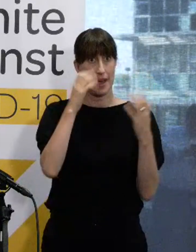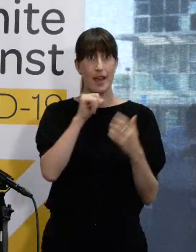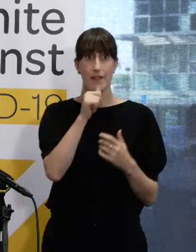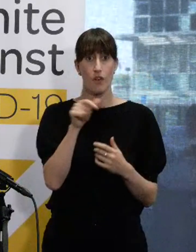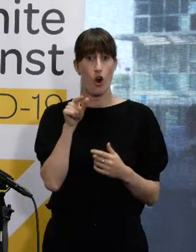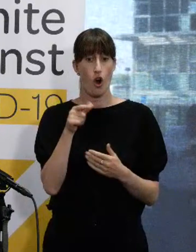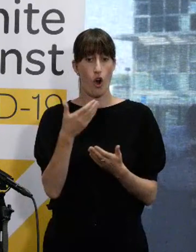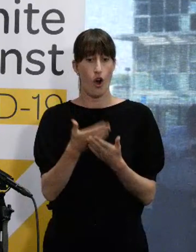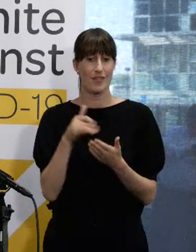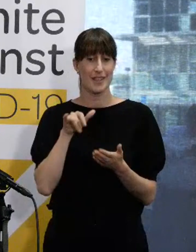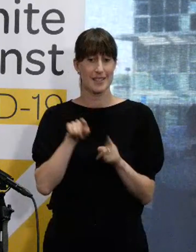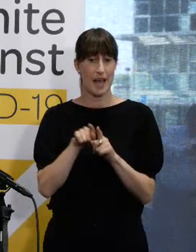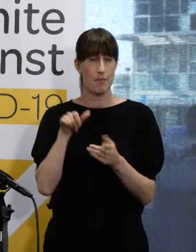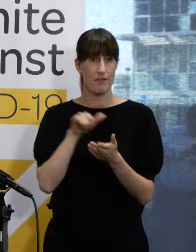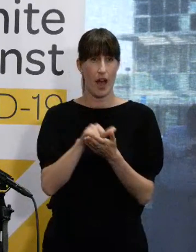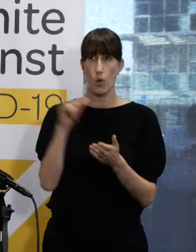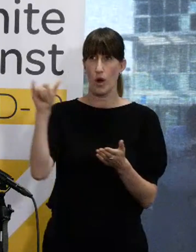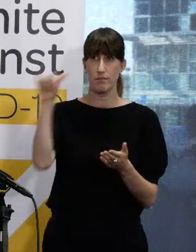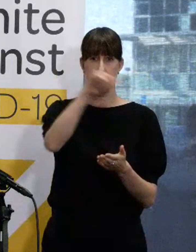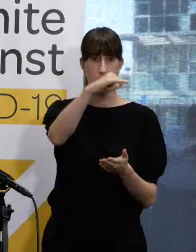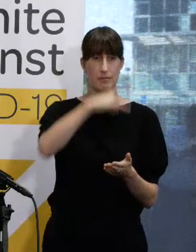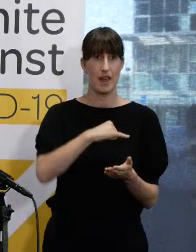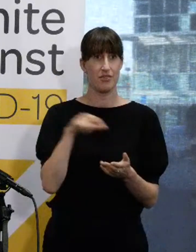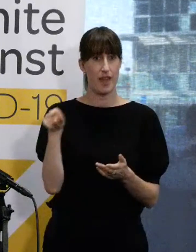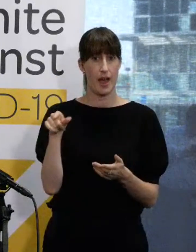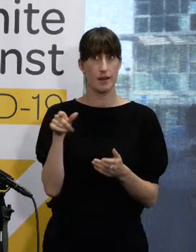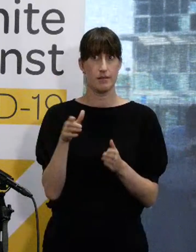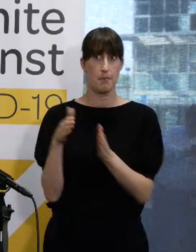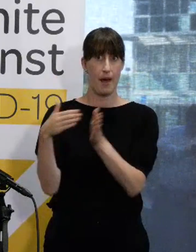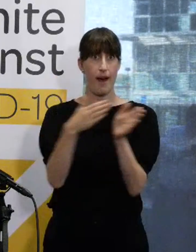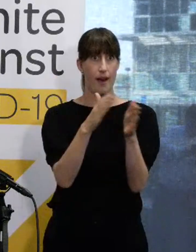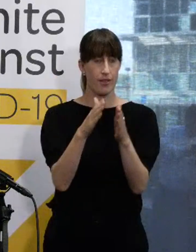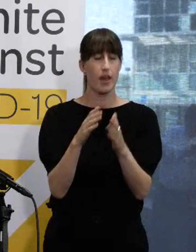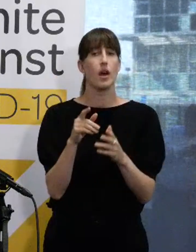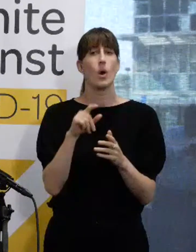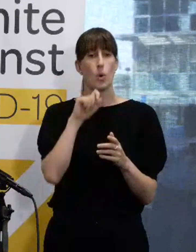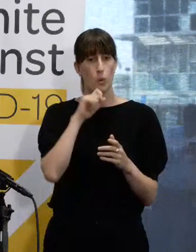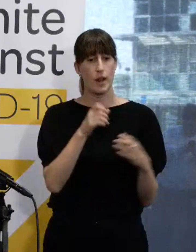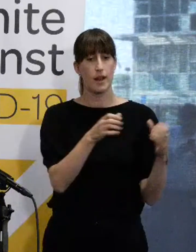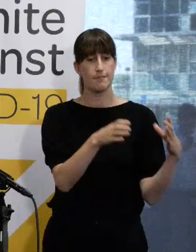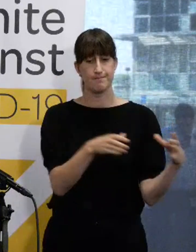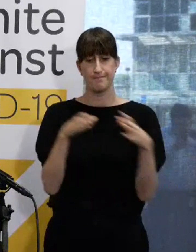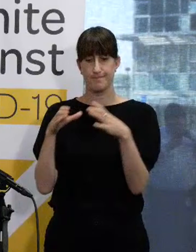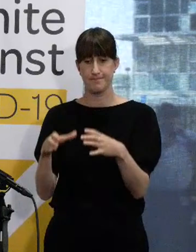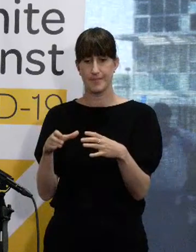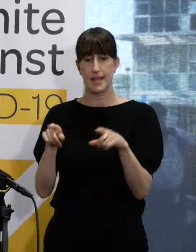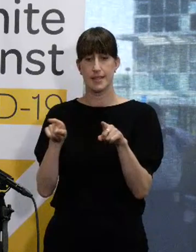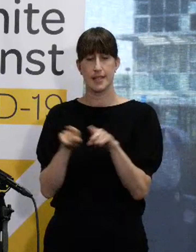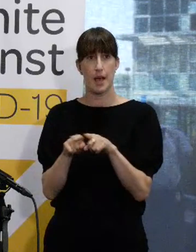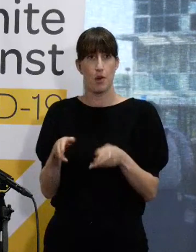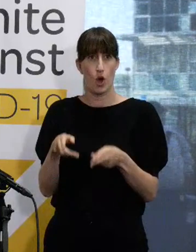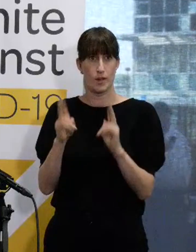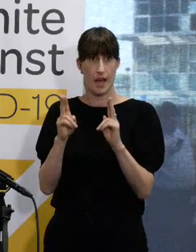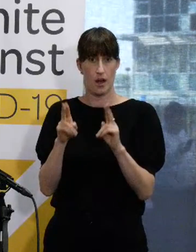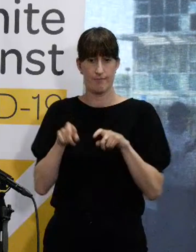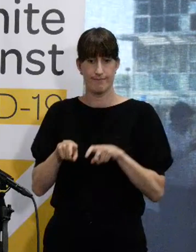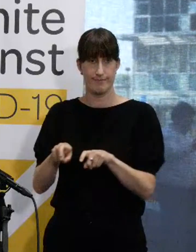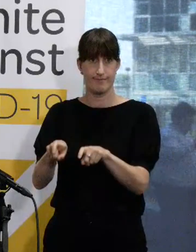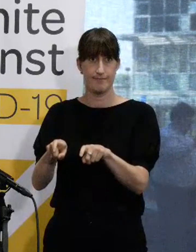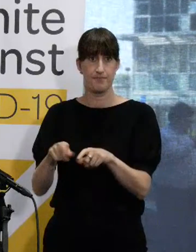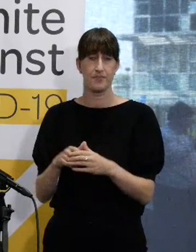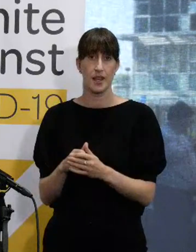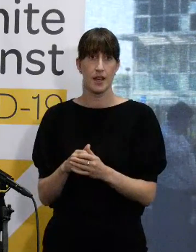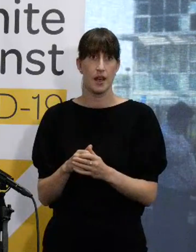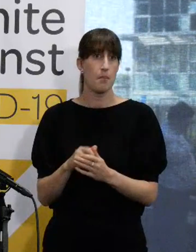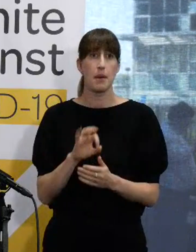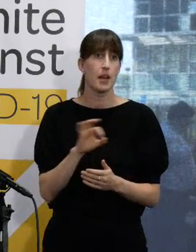make sure that if there are going to be some different measures taken there, and it might be just India,